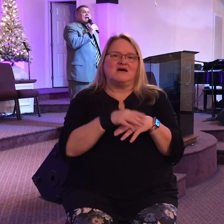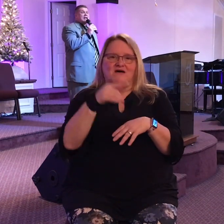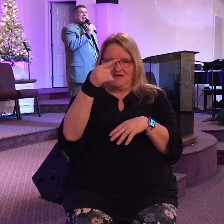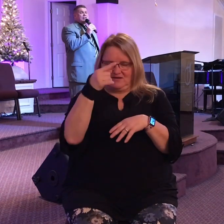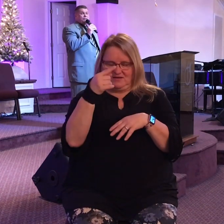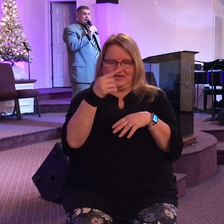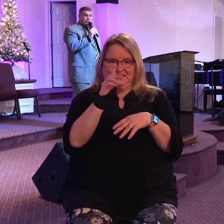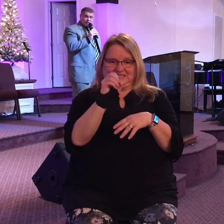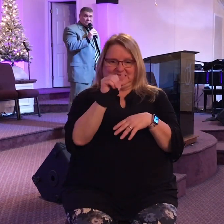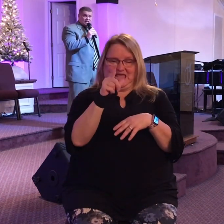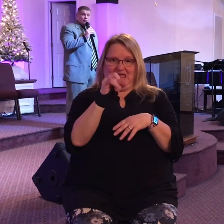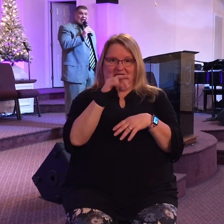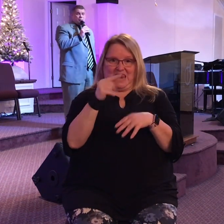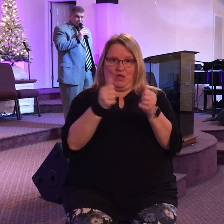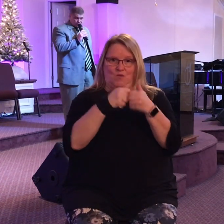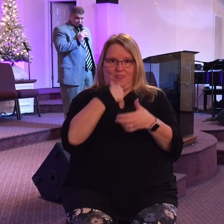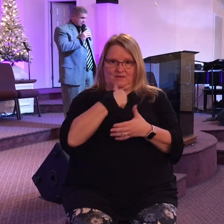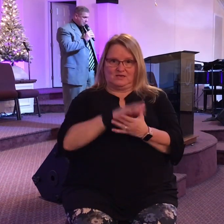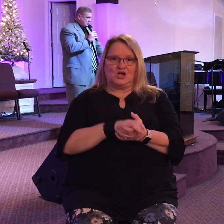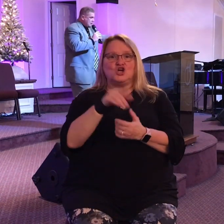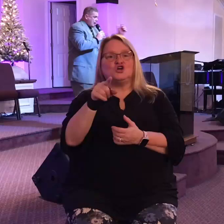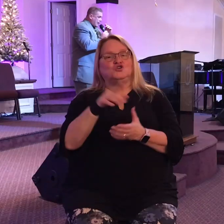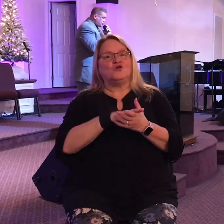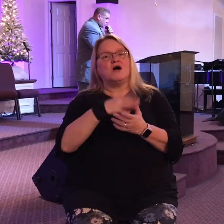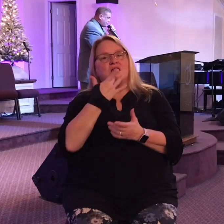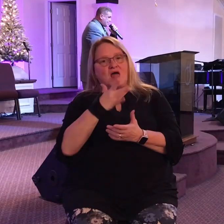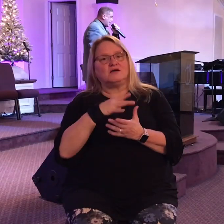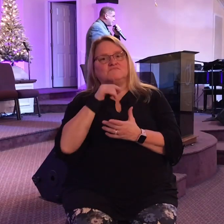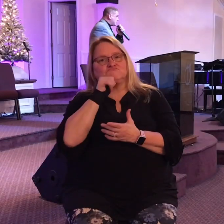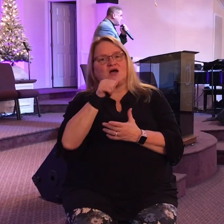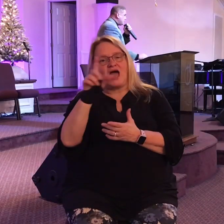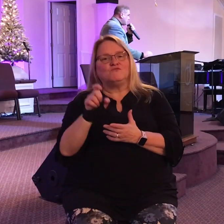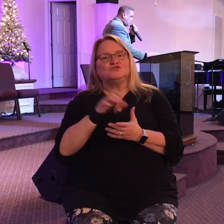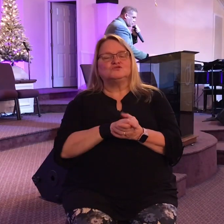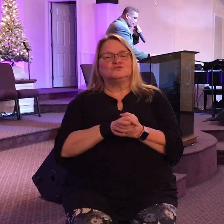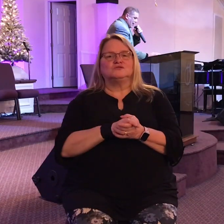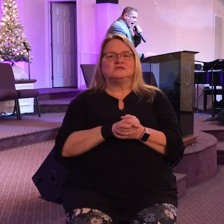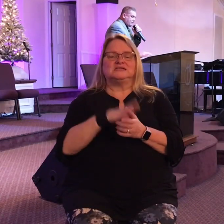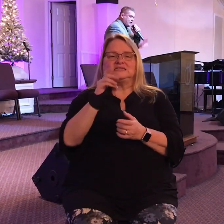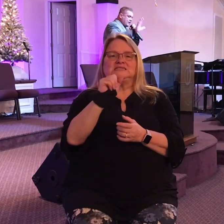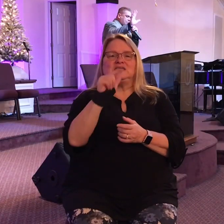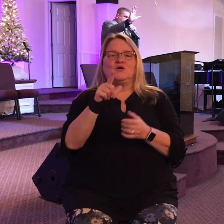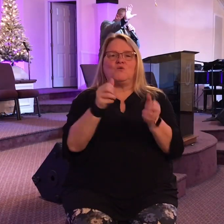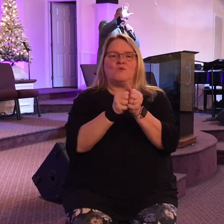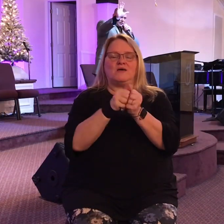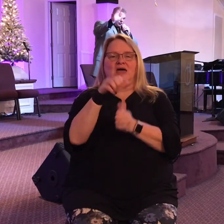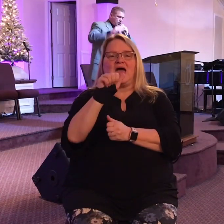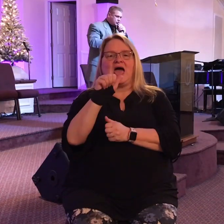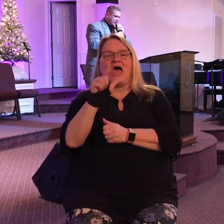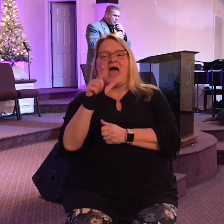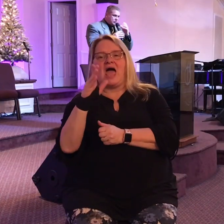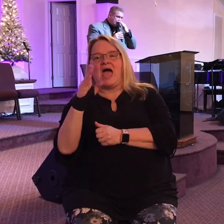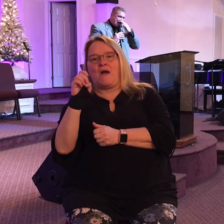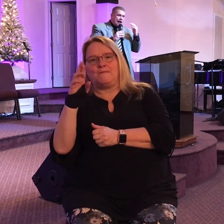Thank your heavenly Father you didn't have to deal with Albert Mitchell. And I'll just leave it at that. There are five purposes of